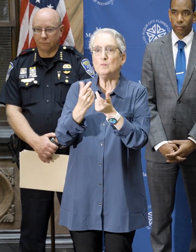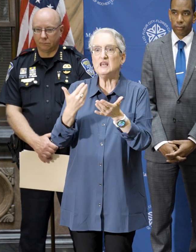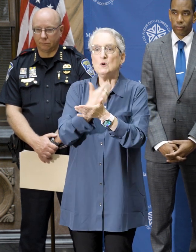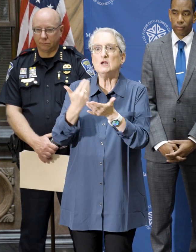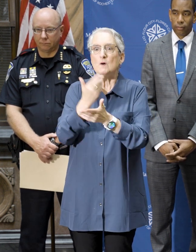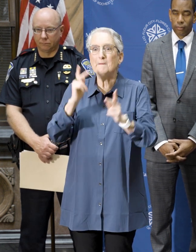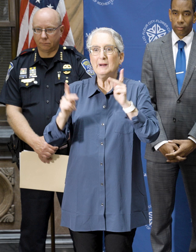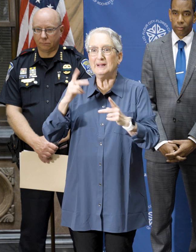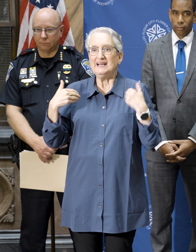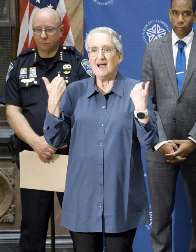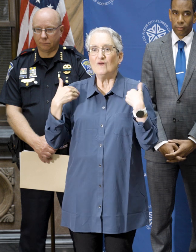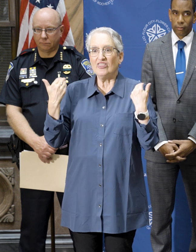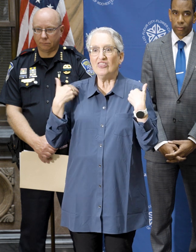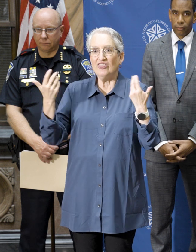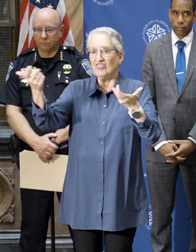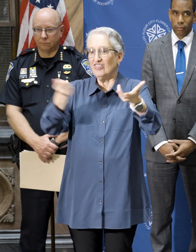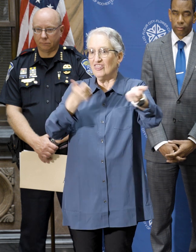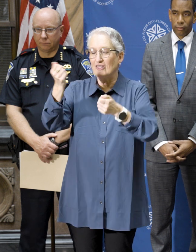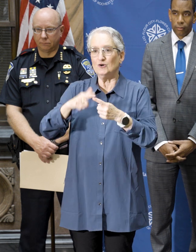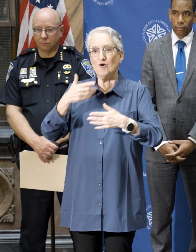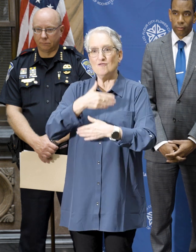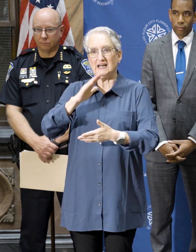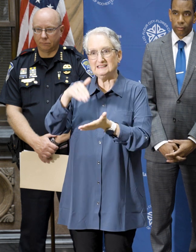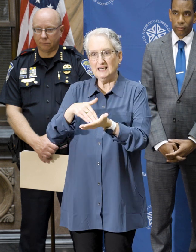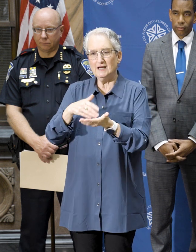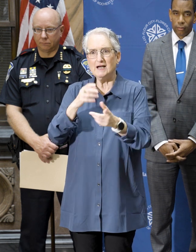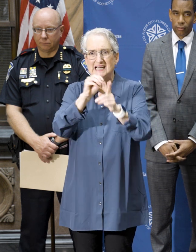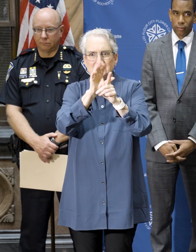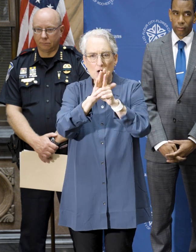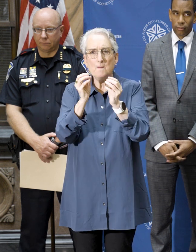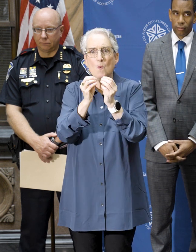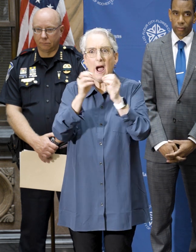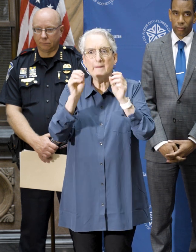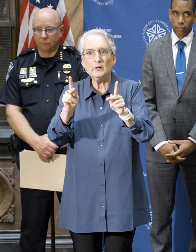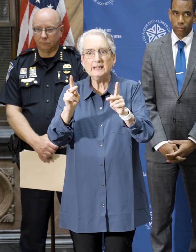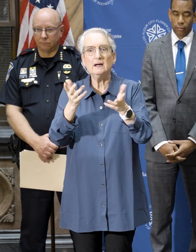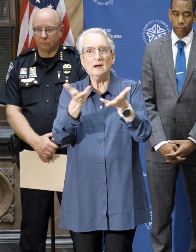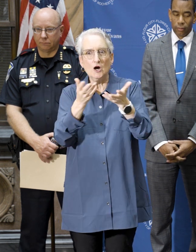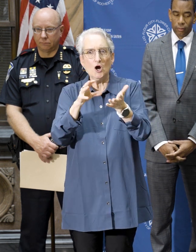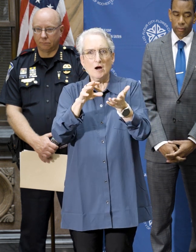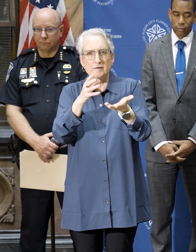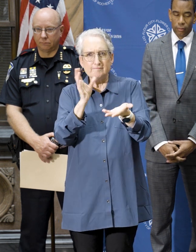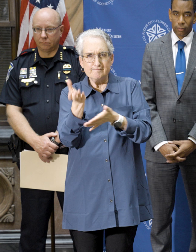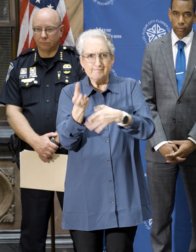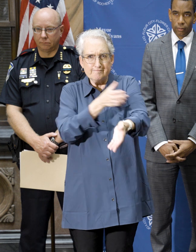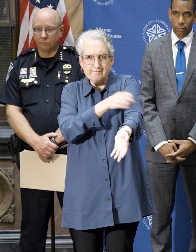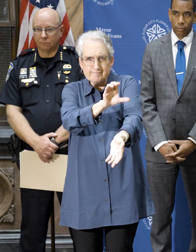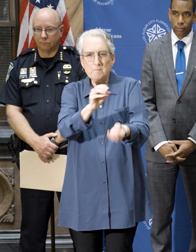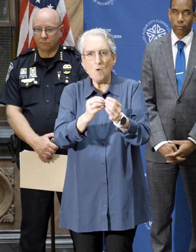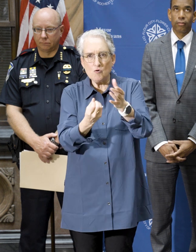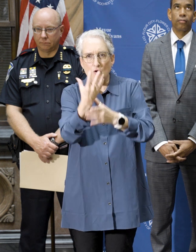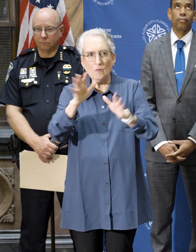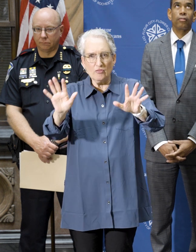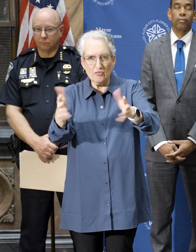centers, where they'll be exposed to more opportunities to learn and grow than they can possibly imagine. It